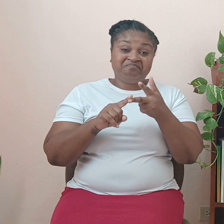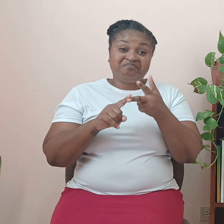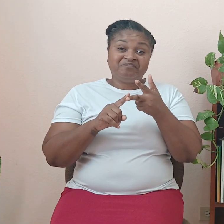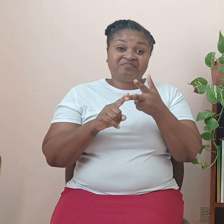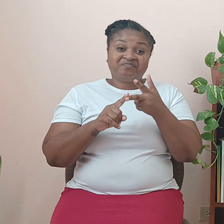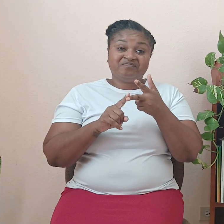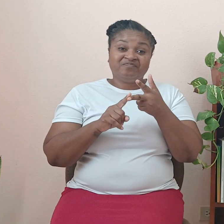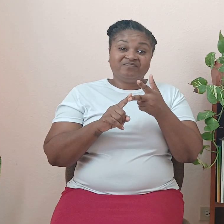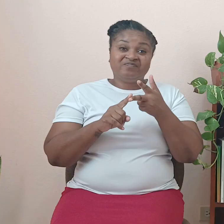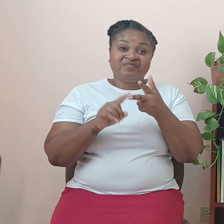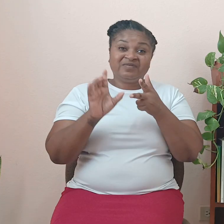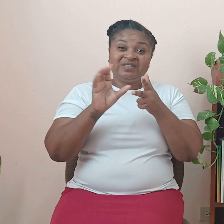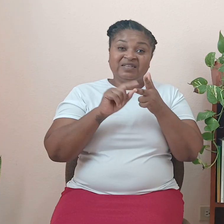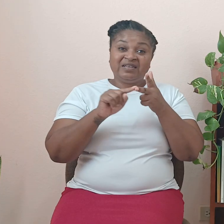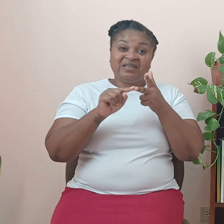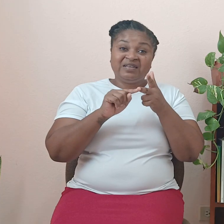C. When things are bad.